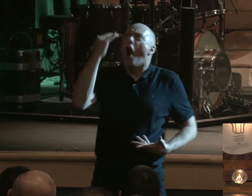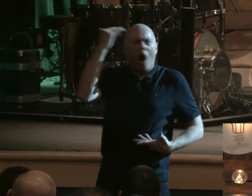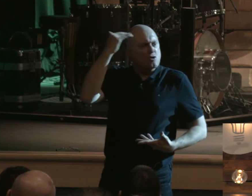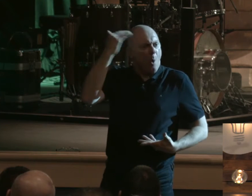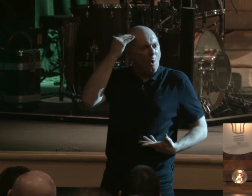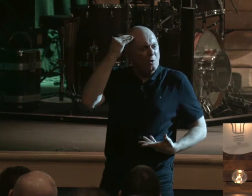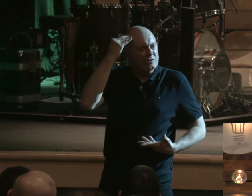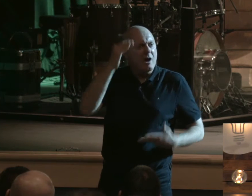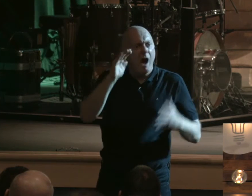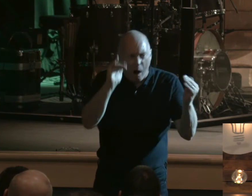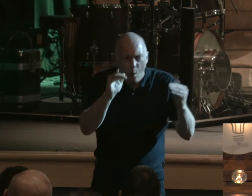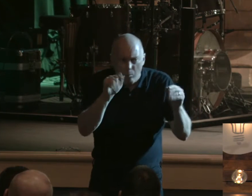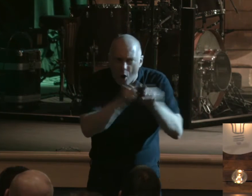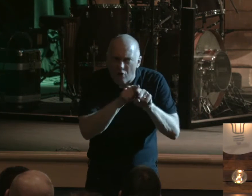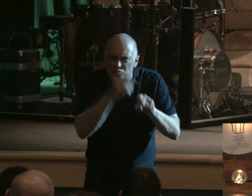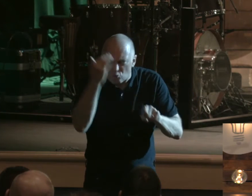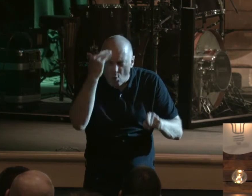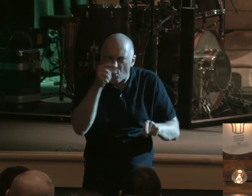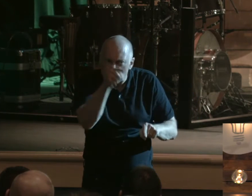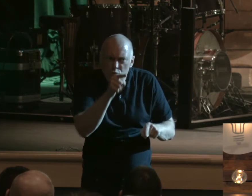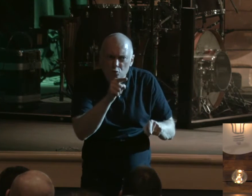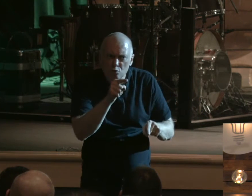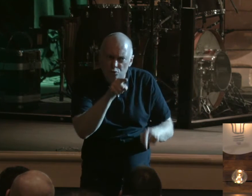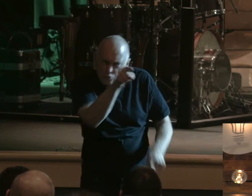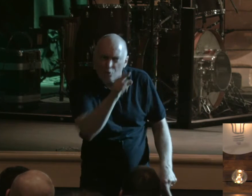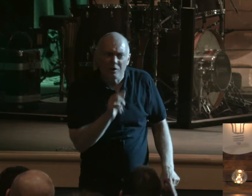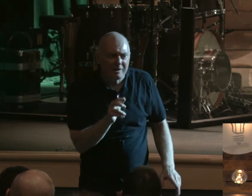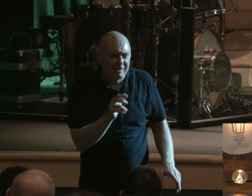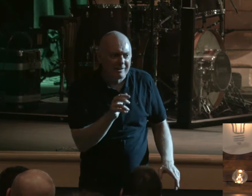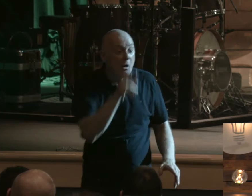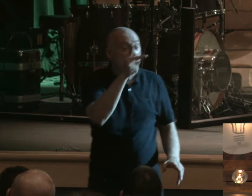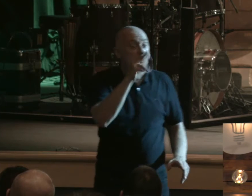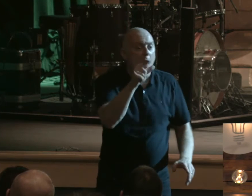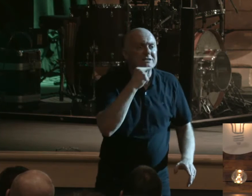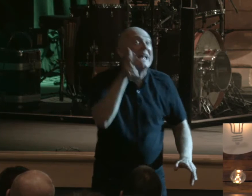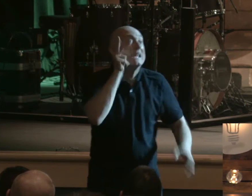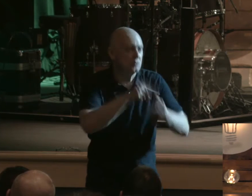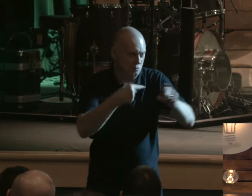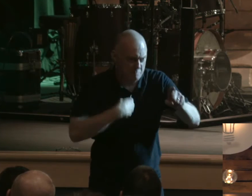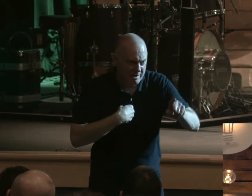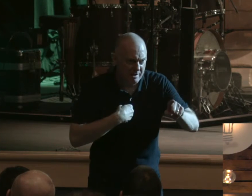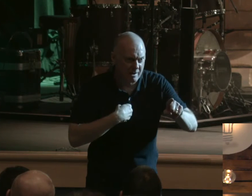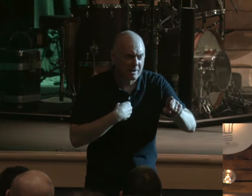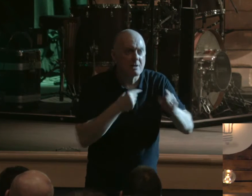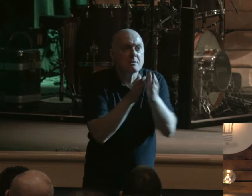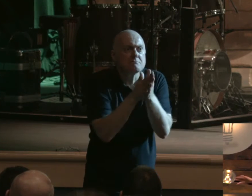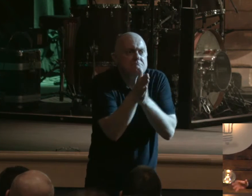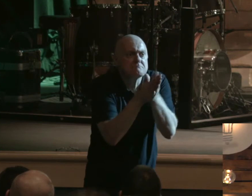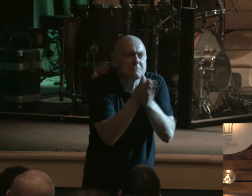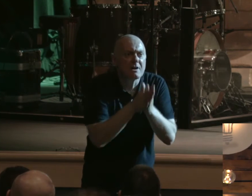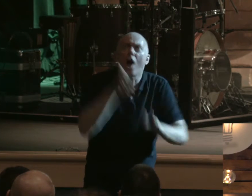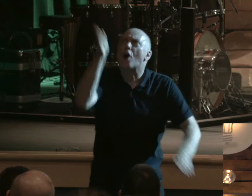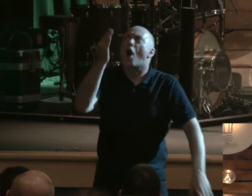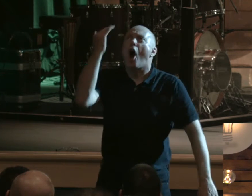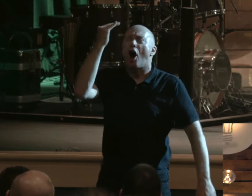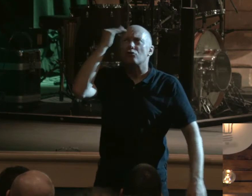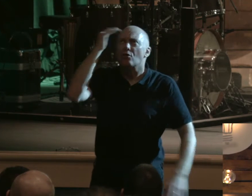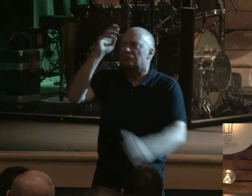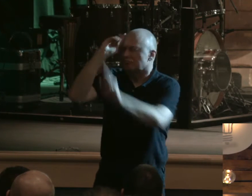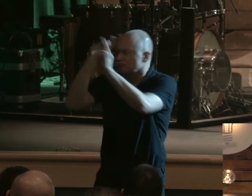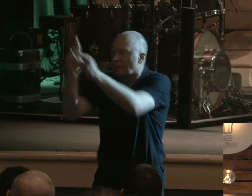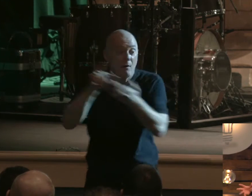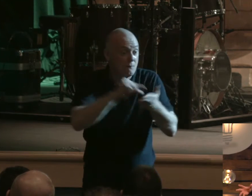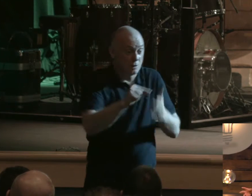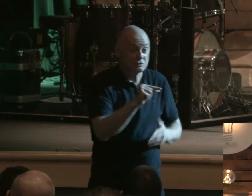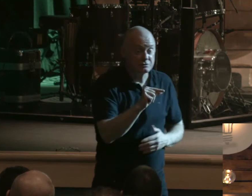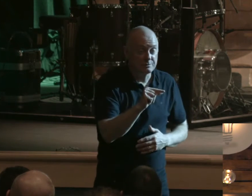it is known also to your conscience. So Paul is saying here, he's like, listen, our motives are the fear of God, and God knows this to be true. That's what he's saying in verse